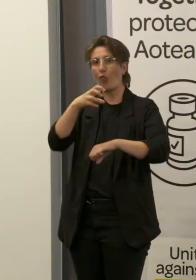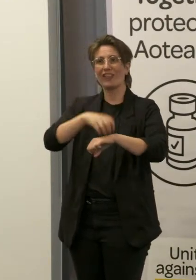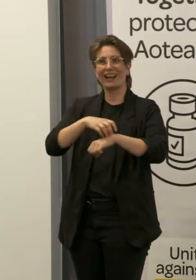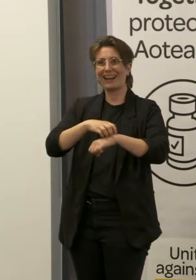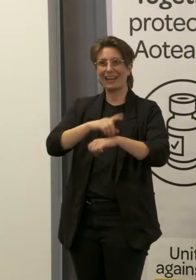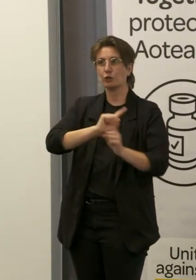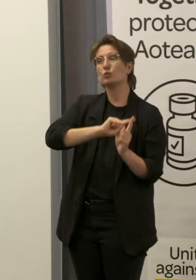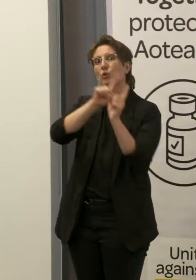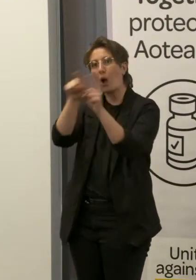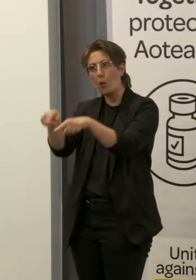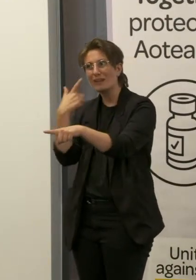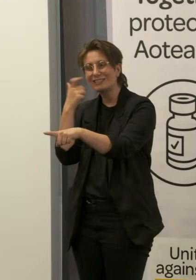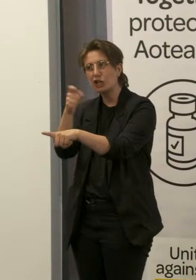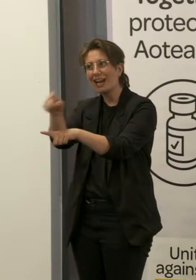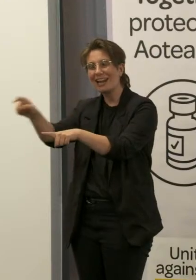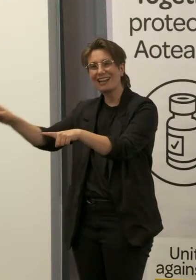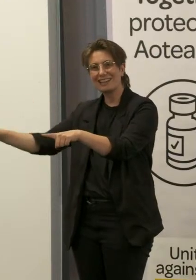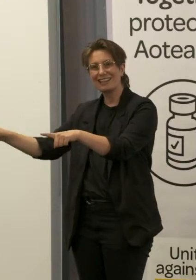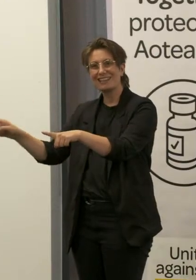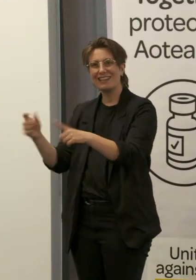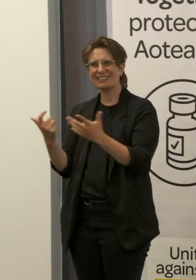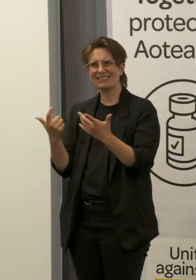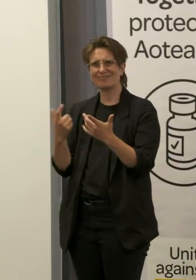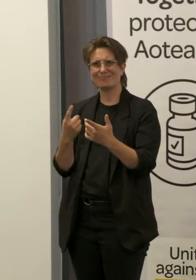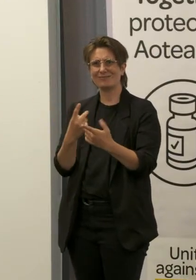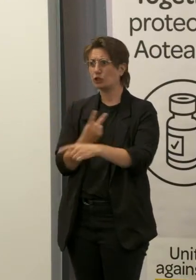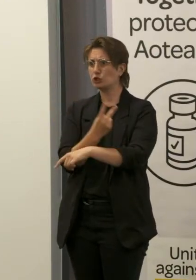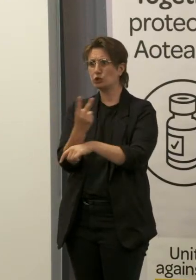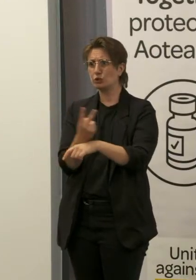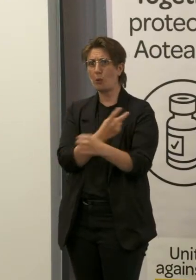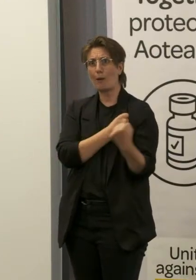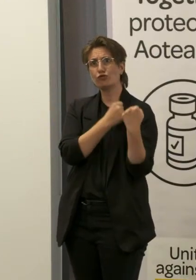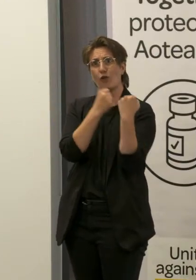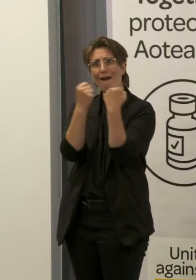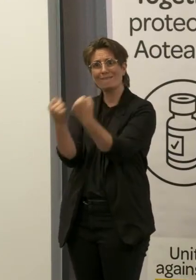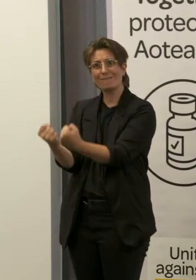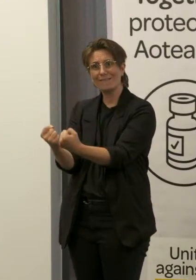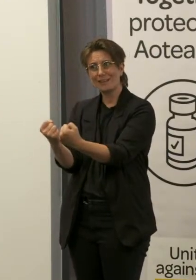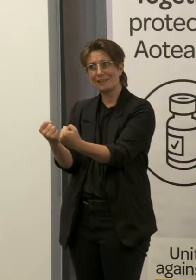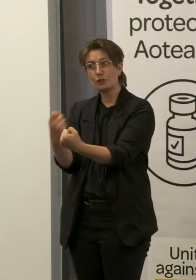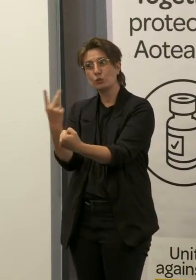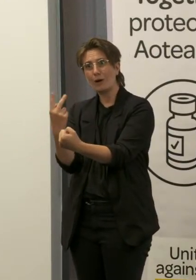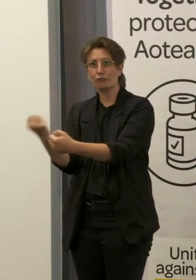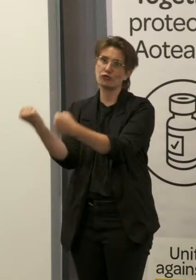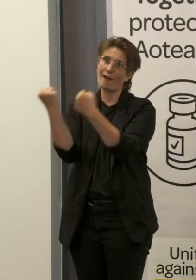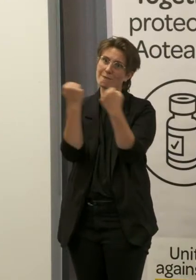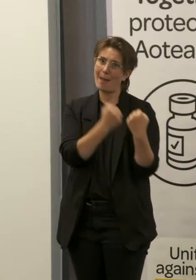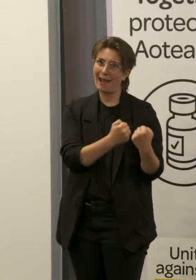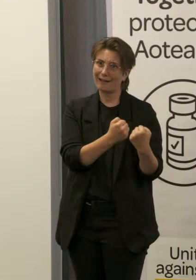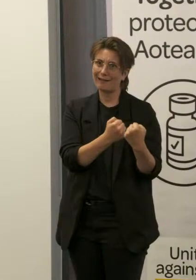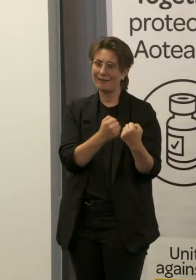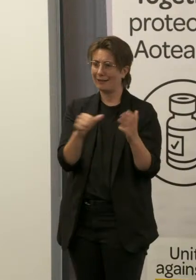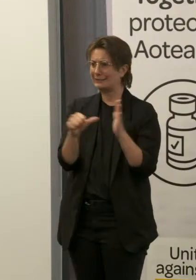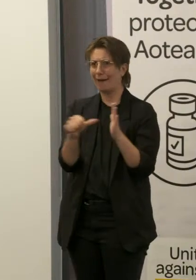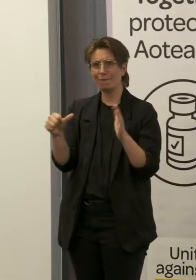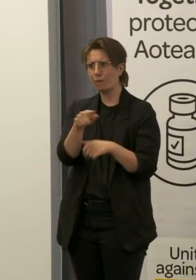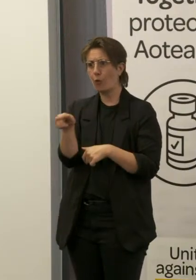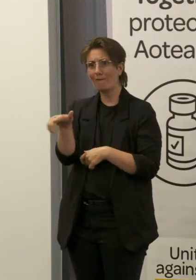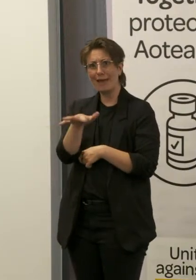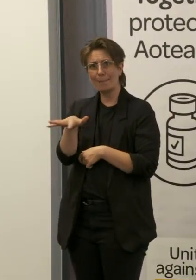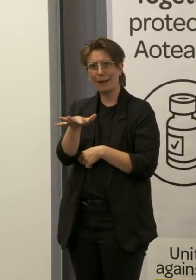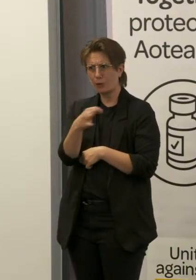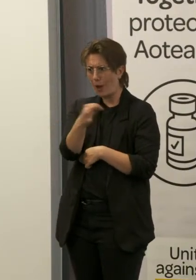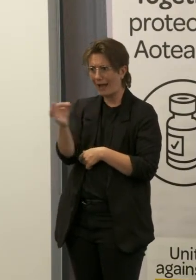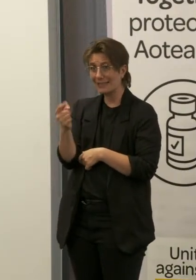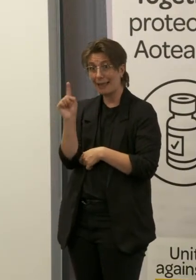into Tāne Atua. Very difficult for those whānau. So you're asking them to come to you. Not necessarily. And Joe, you might want to